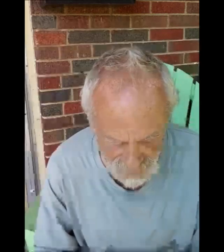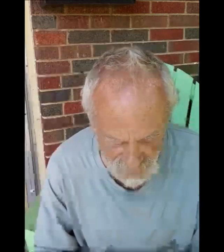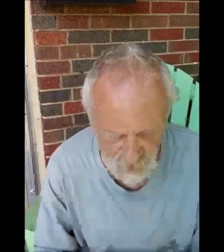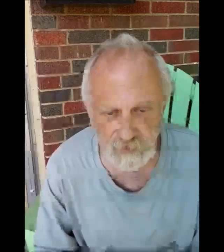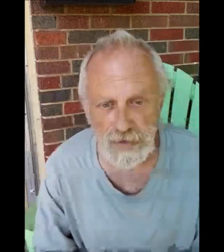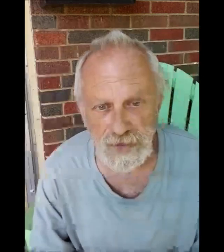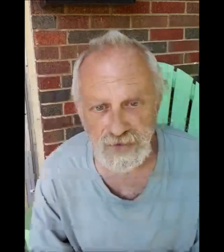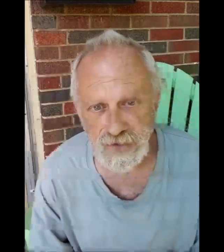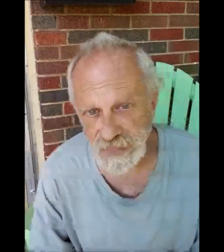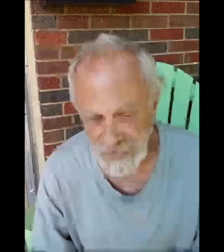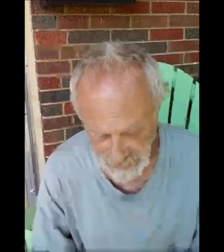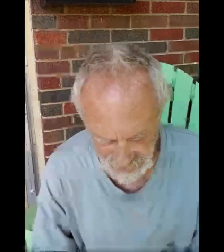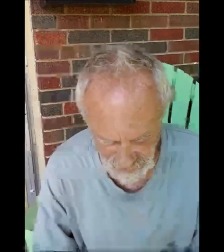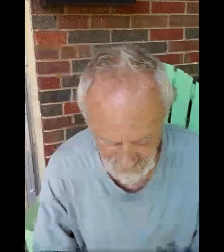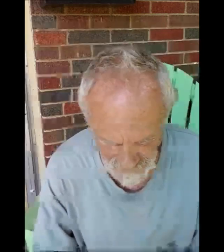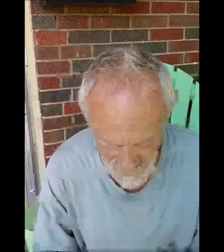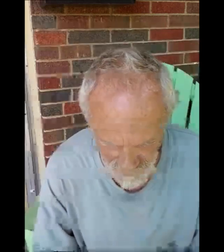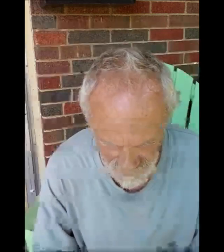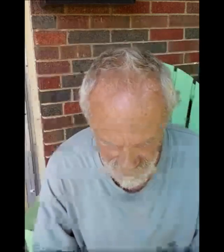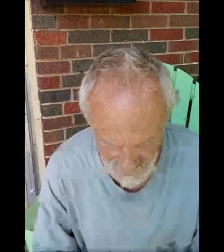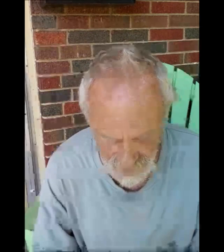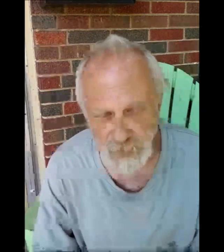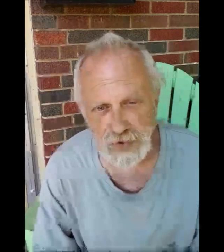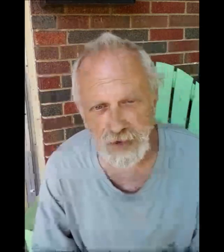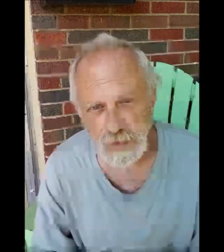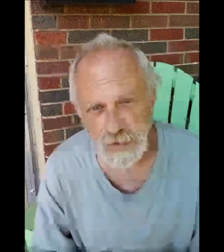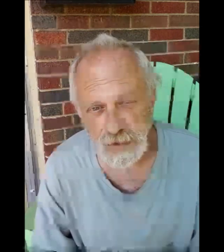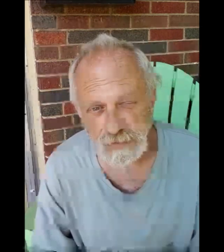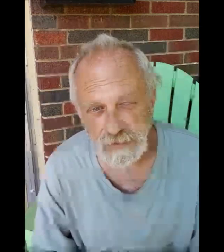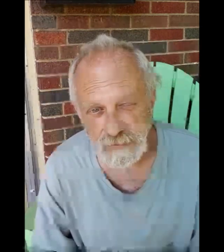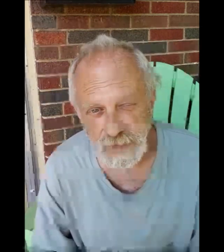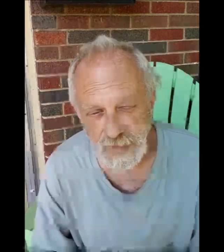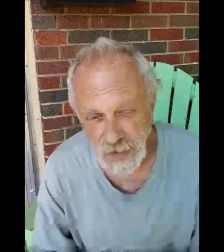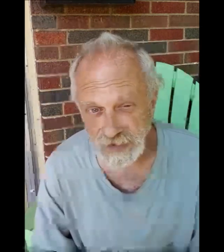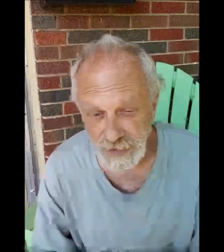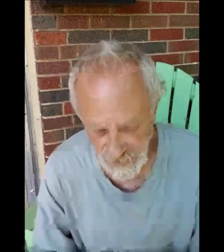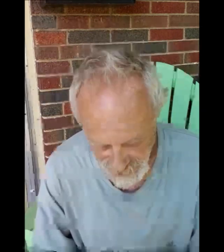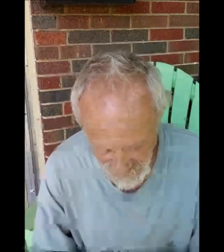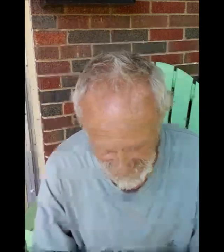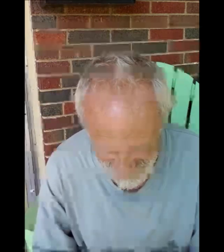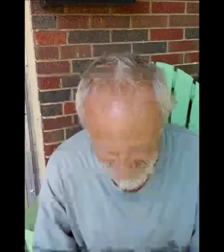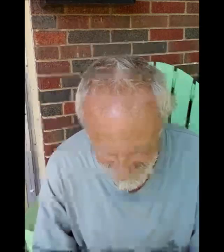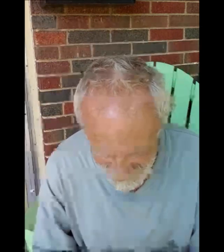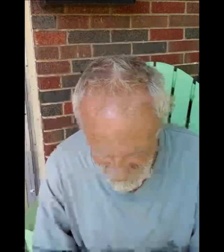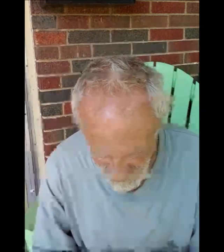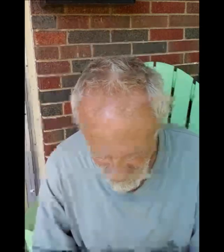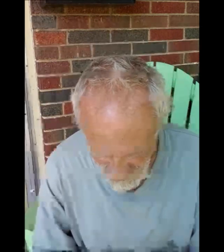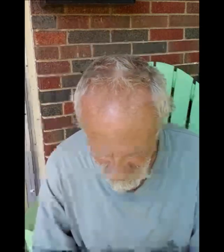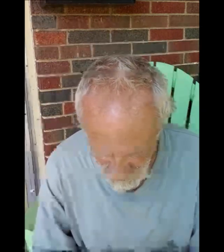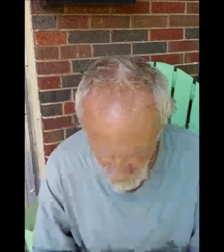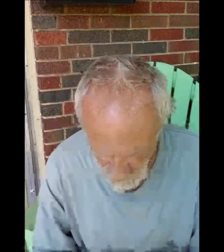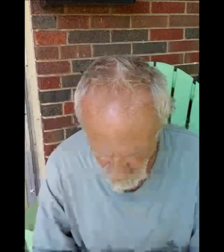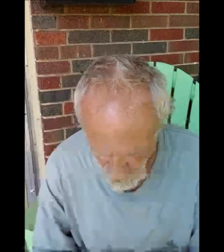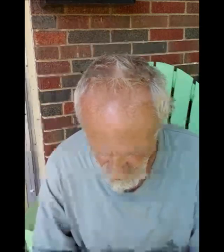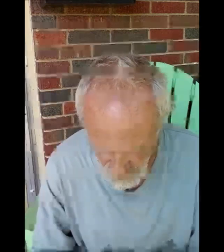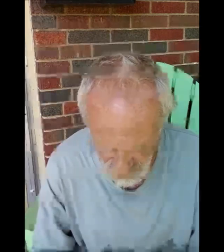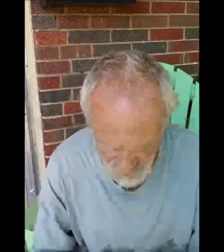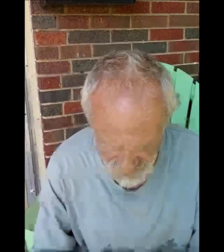so it means to think. That's a pretty clever way, I think. Stealing and other wrongdoings were